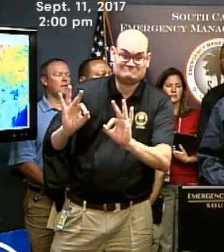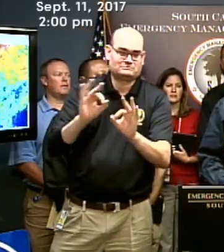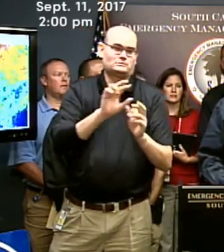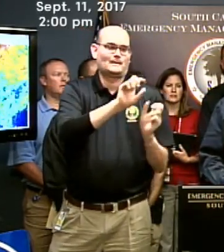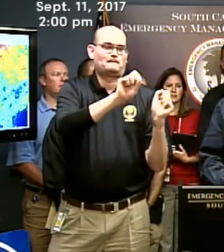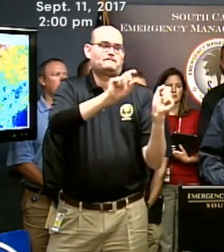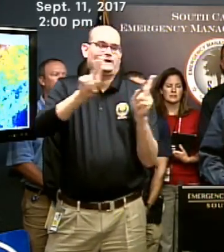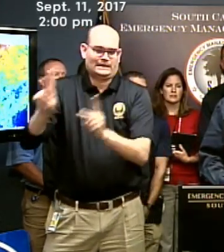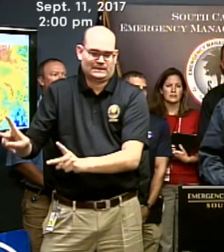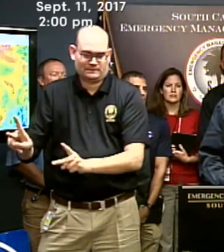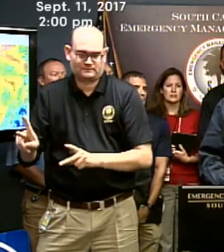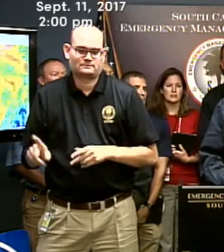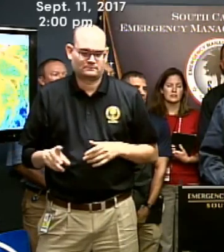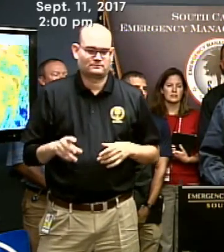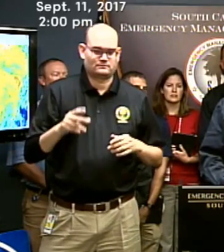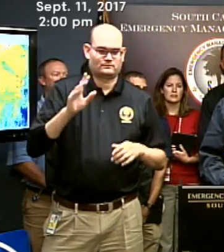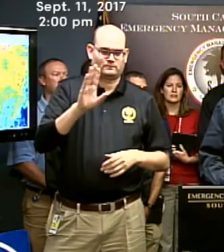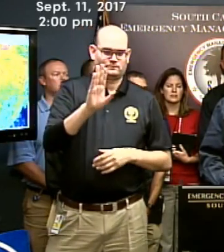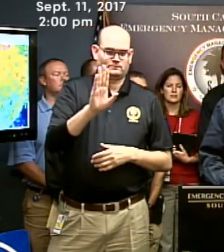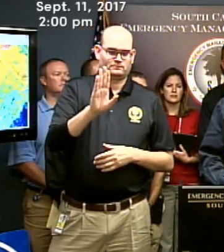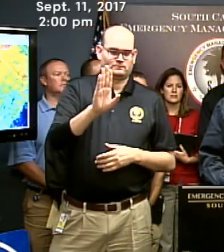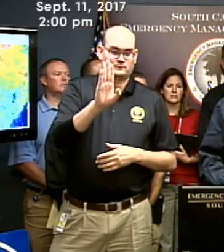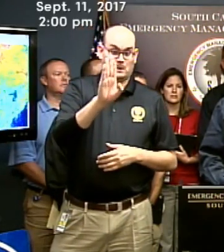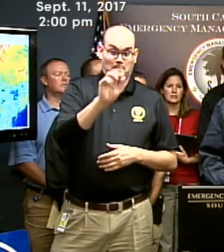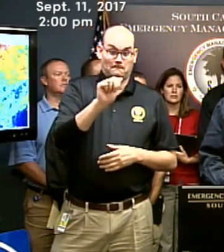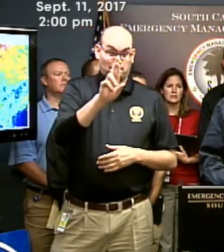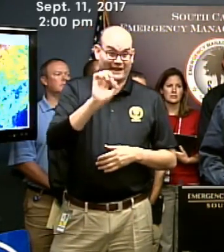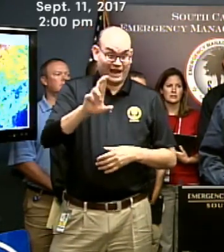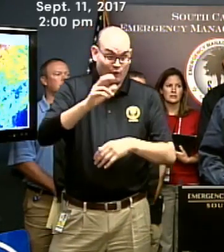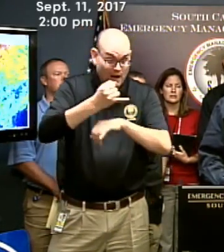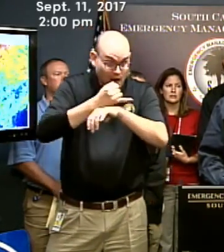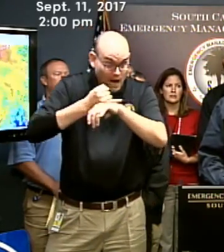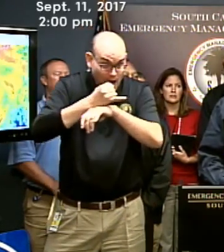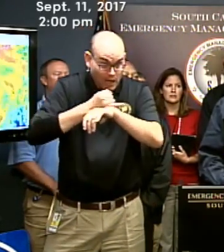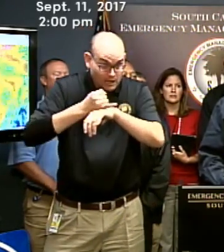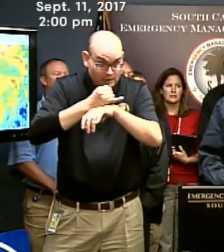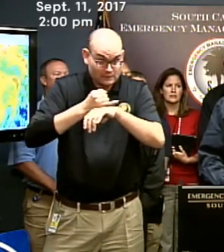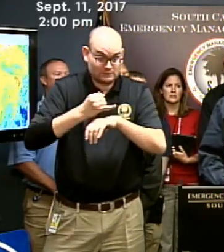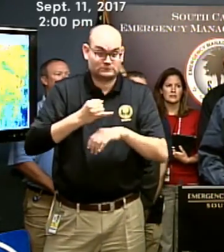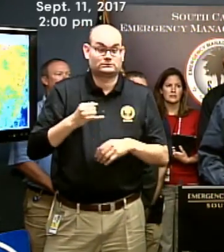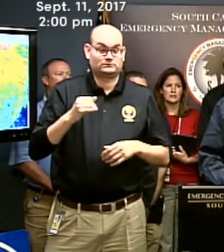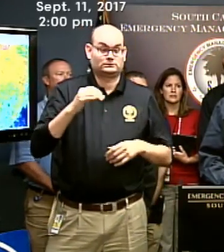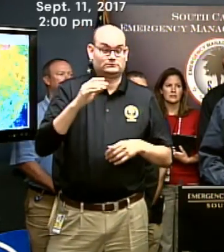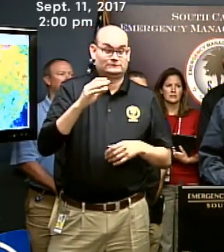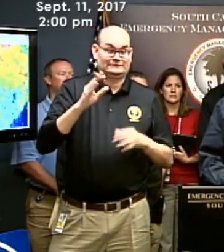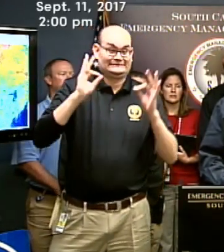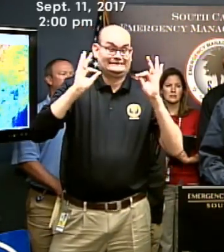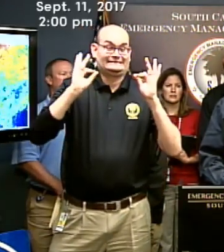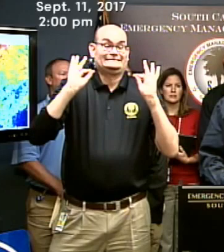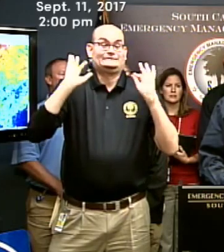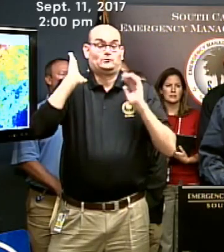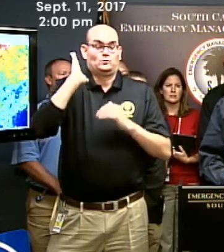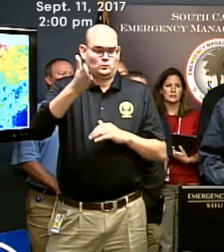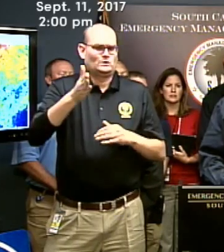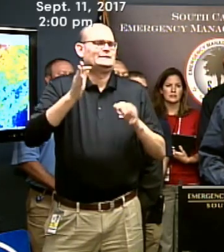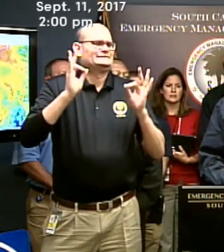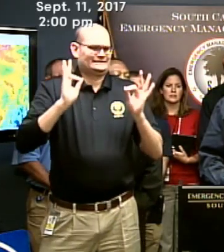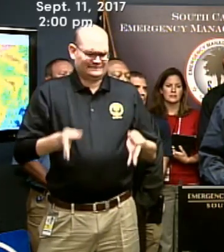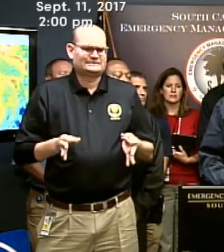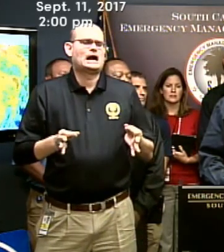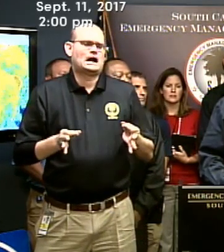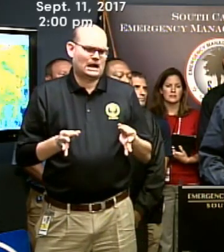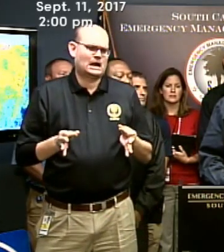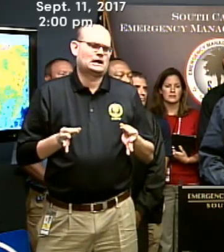the barrier islands, that is those that we listed along the coast, will be made in close consultation with the